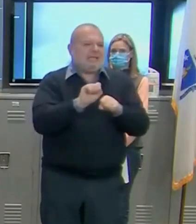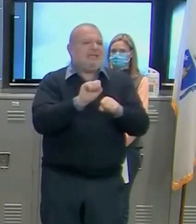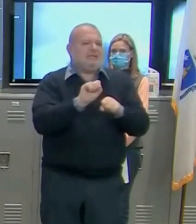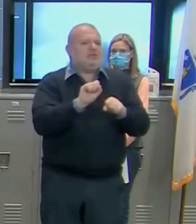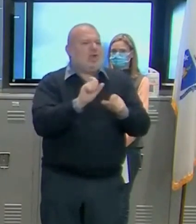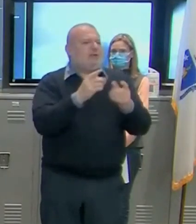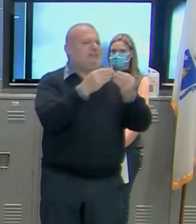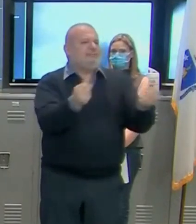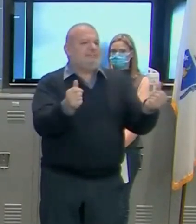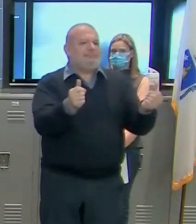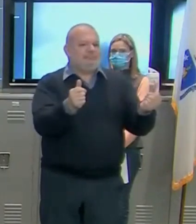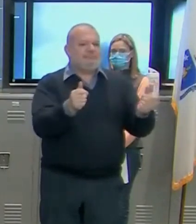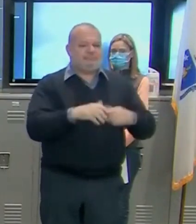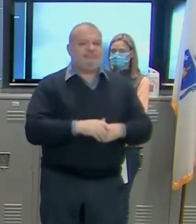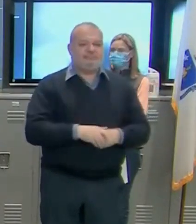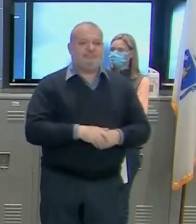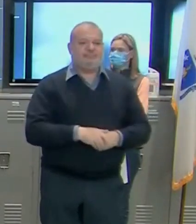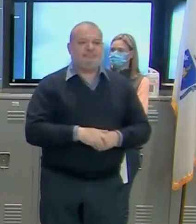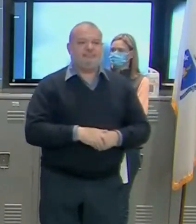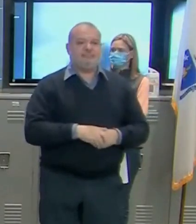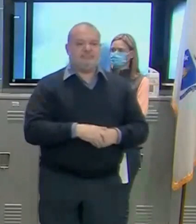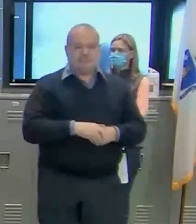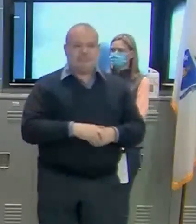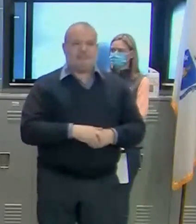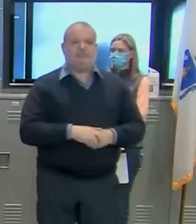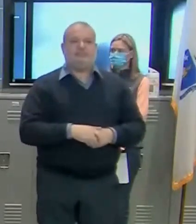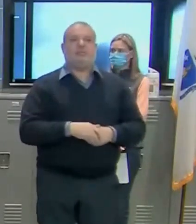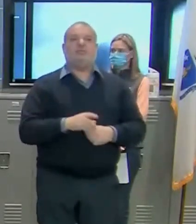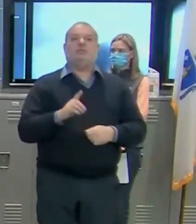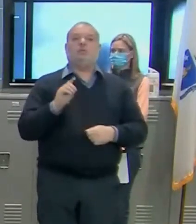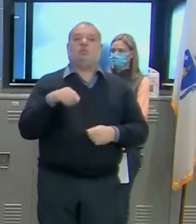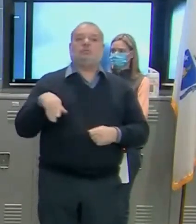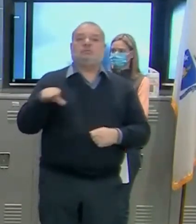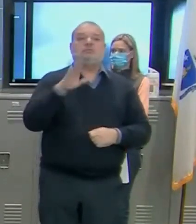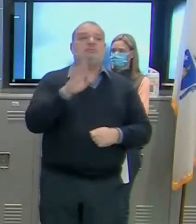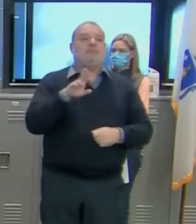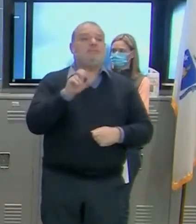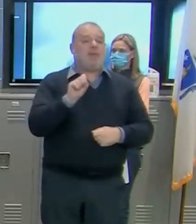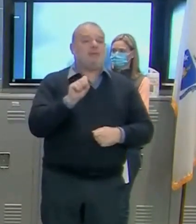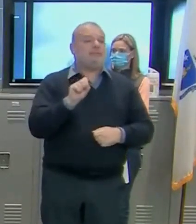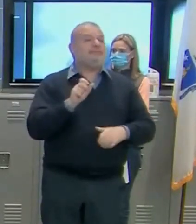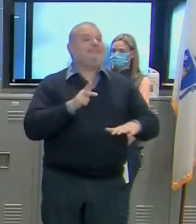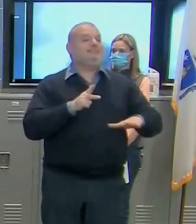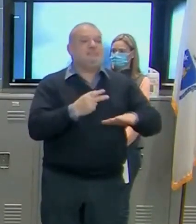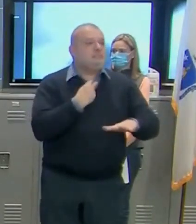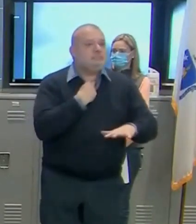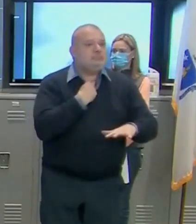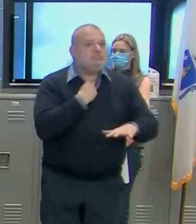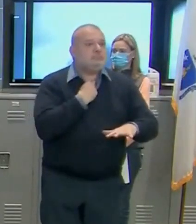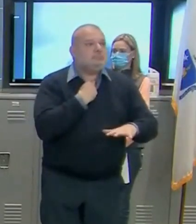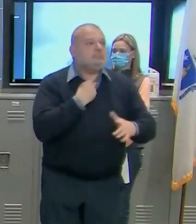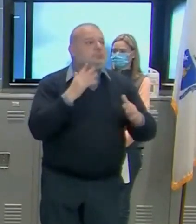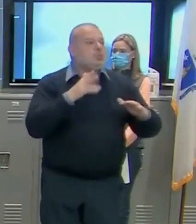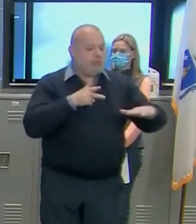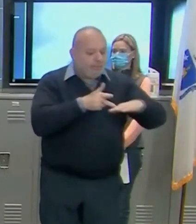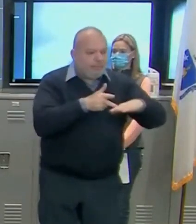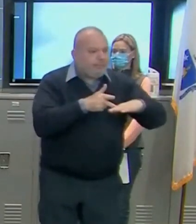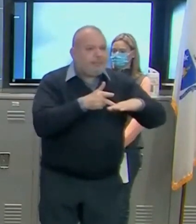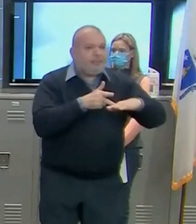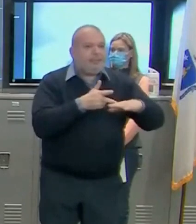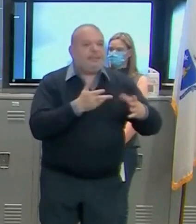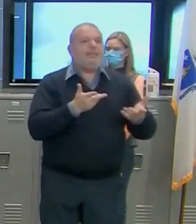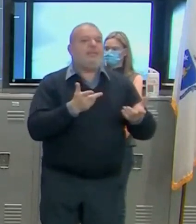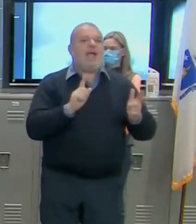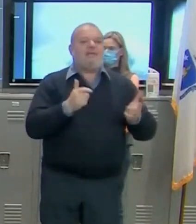totals. Nevertheless, we do have a number of buses that are stuck. We have crews that are working with them, working